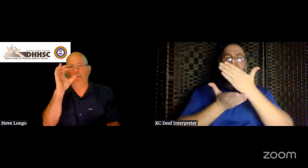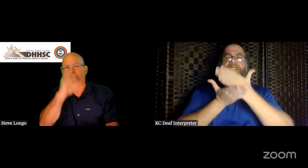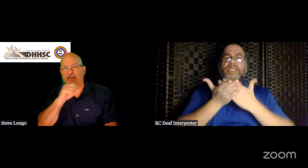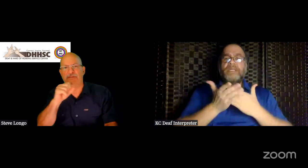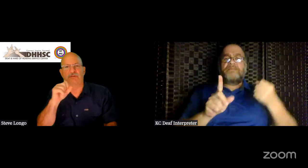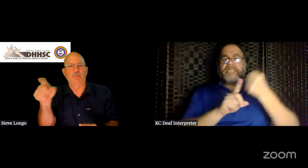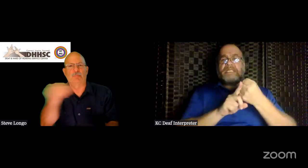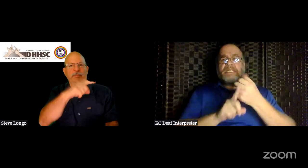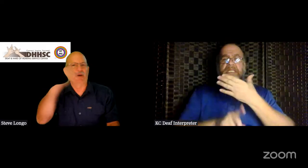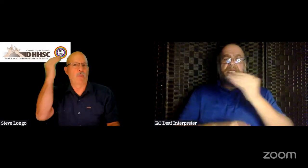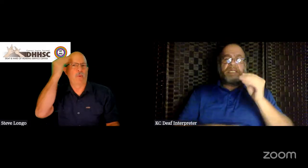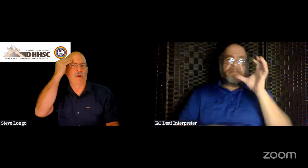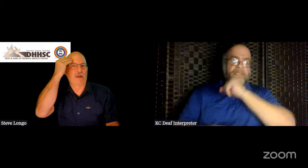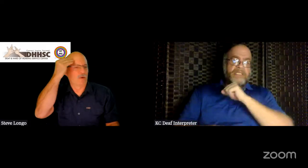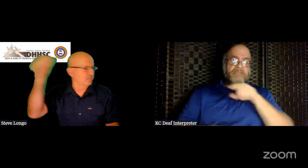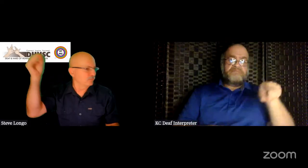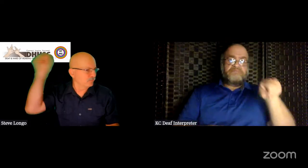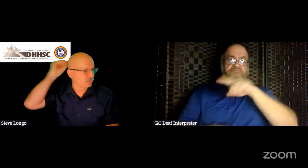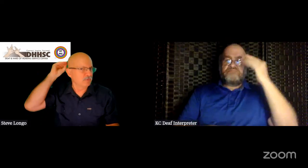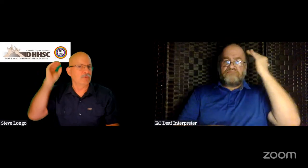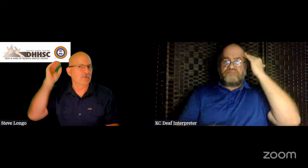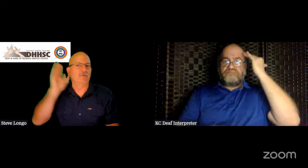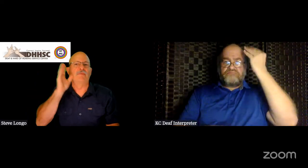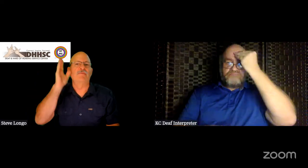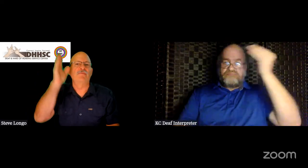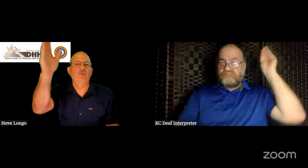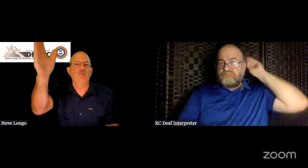It was a really wonderful time.